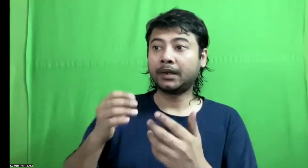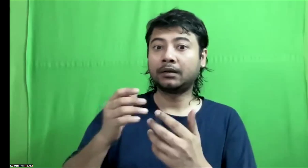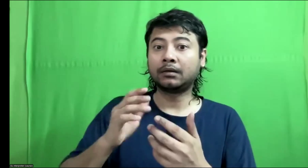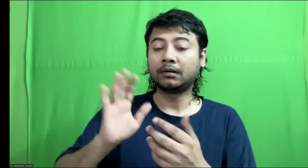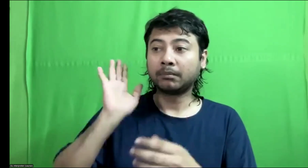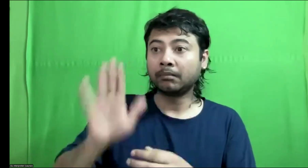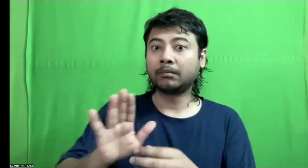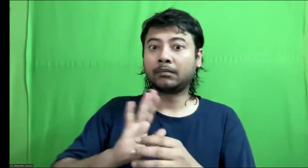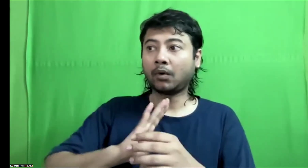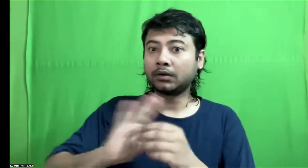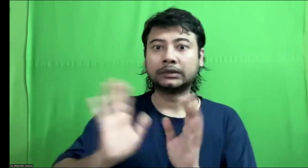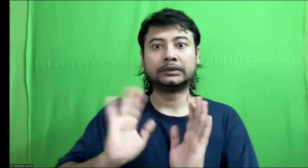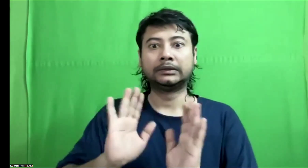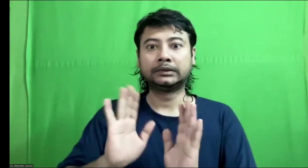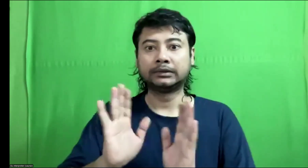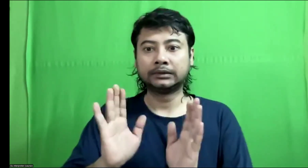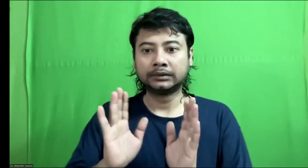Damodar.